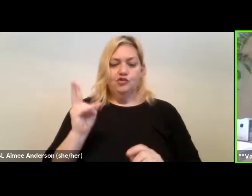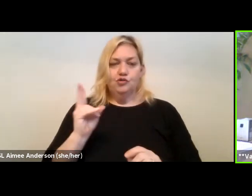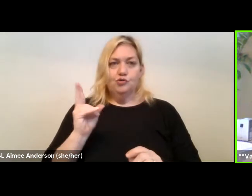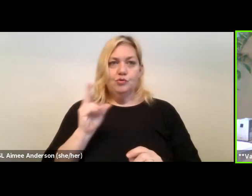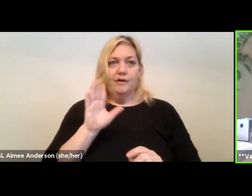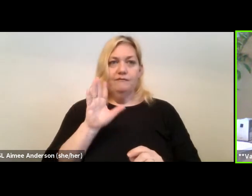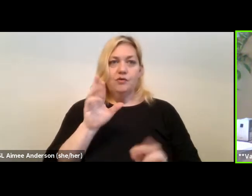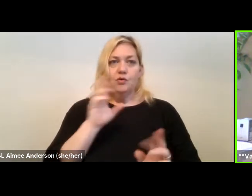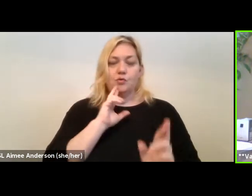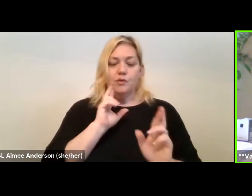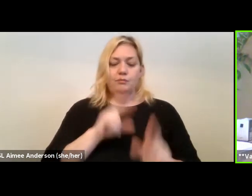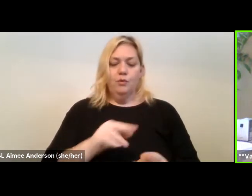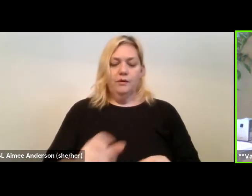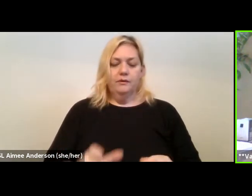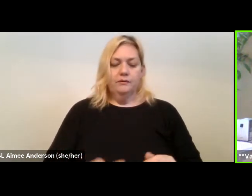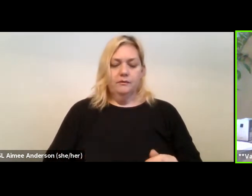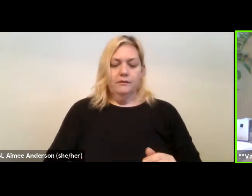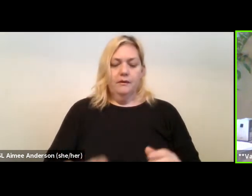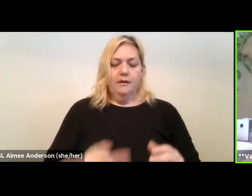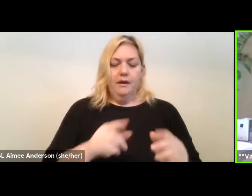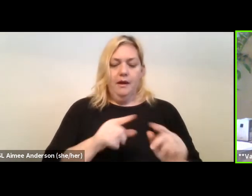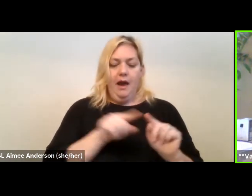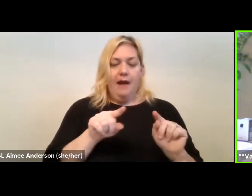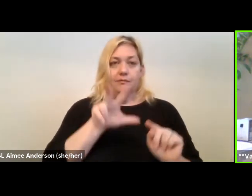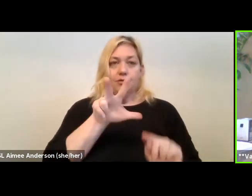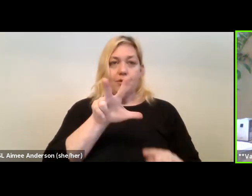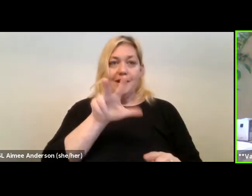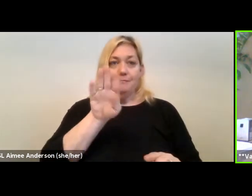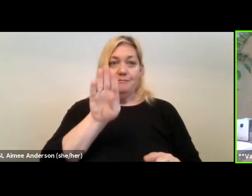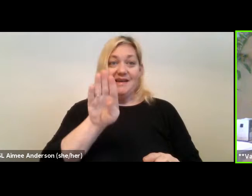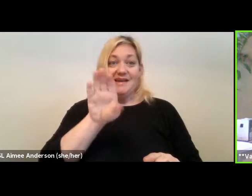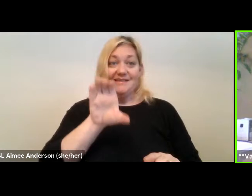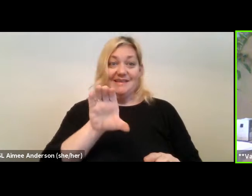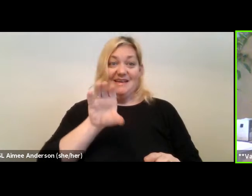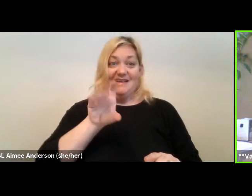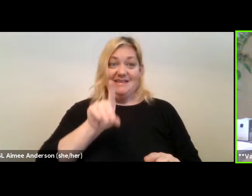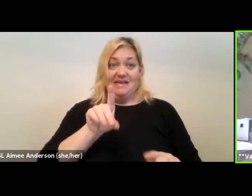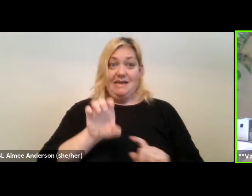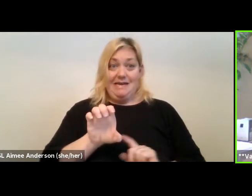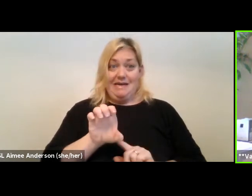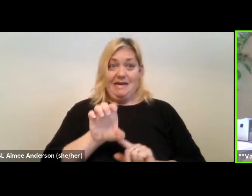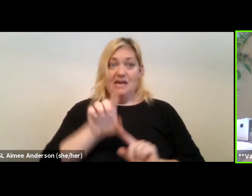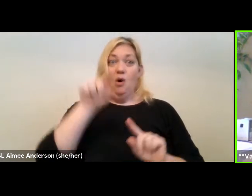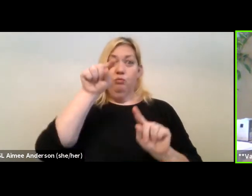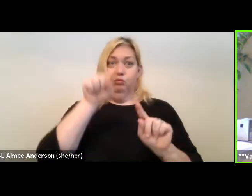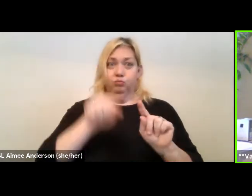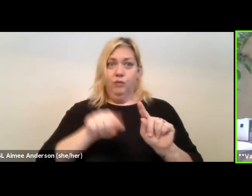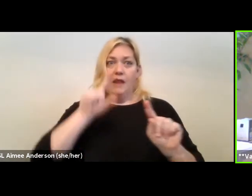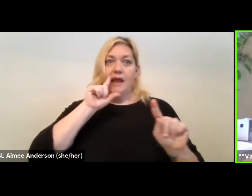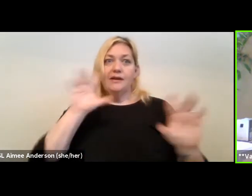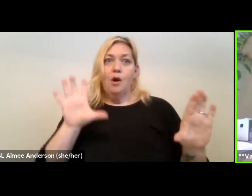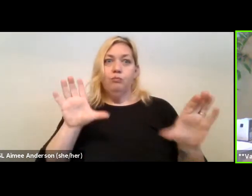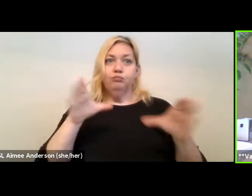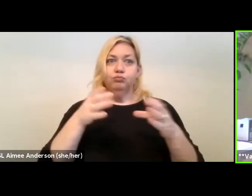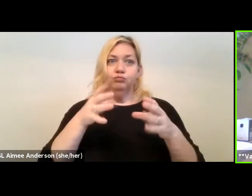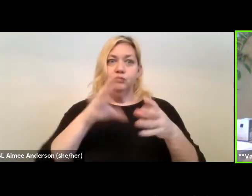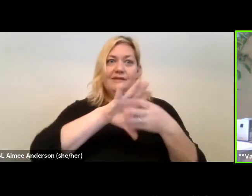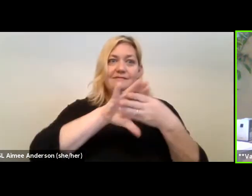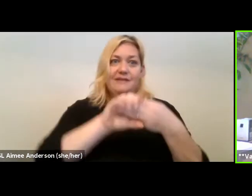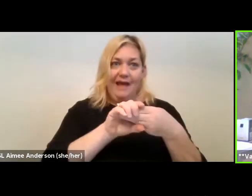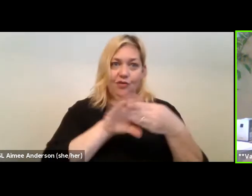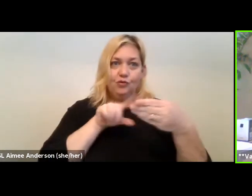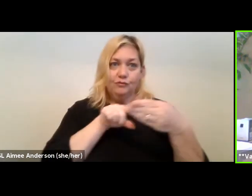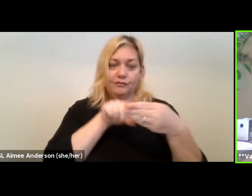report, items 3B, C, D, and E. I'd like to take them up as a package. They're very simple